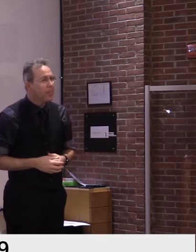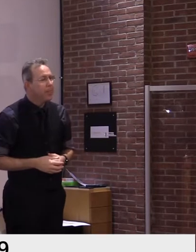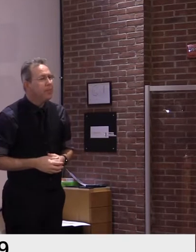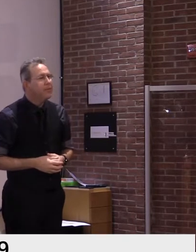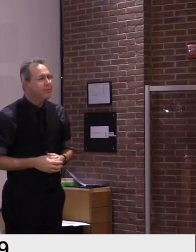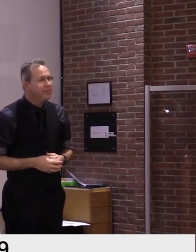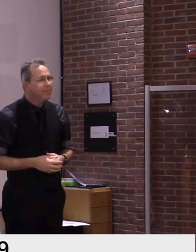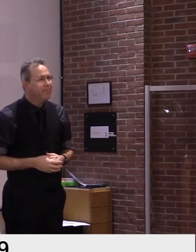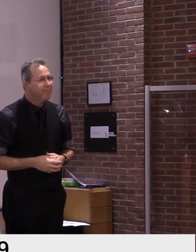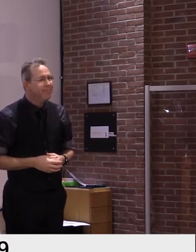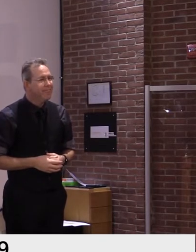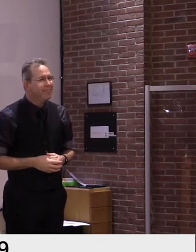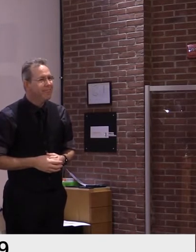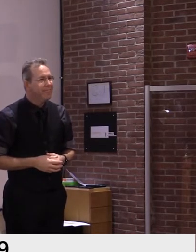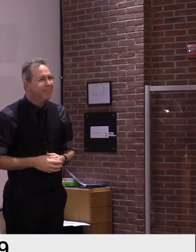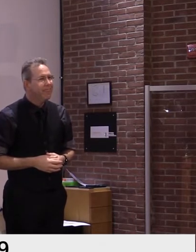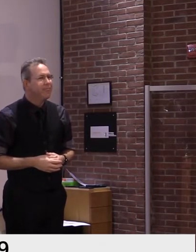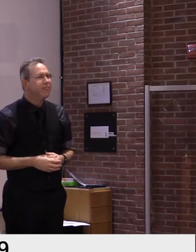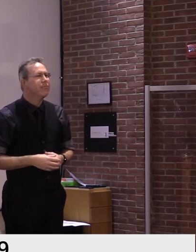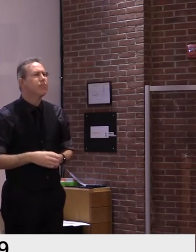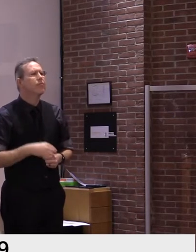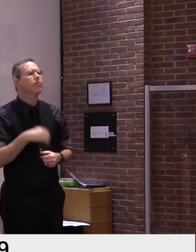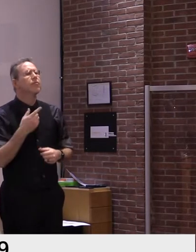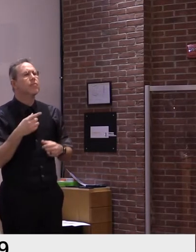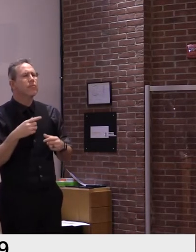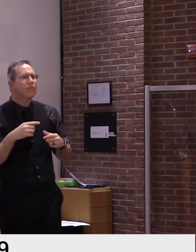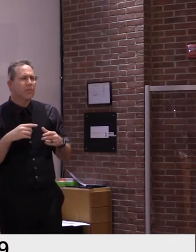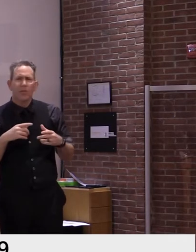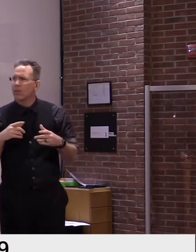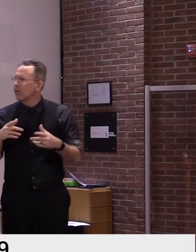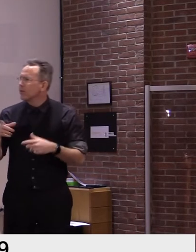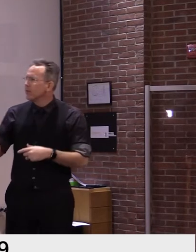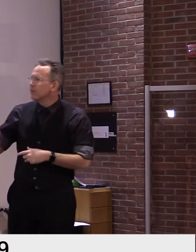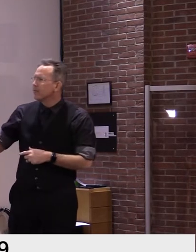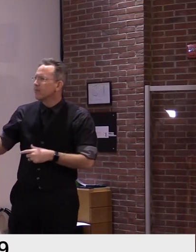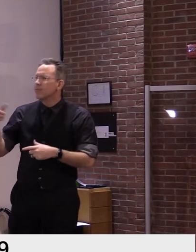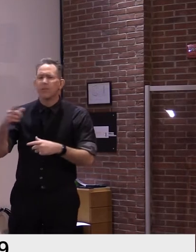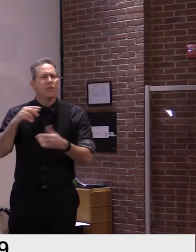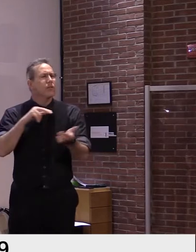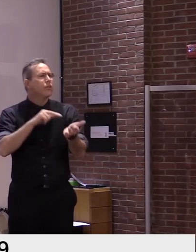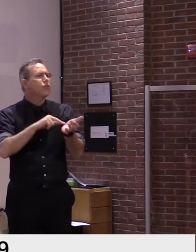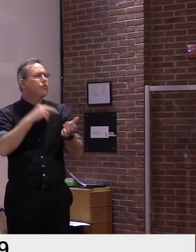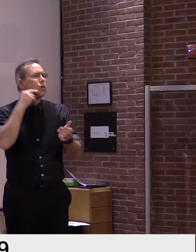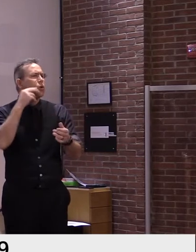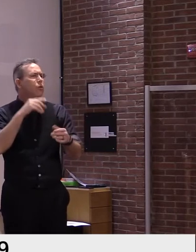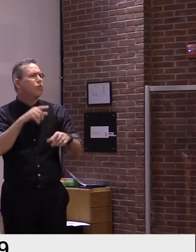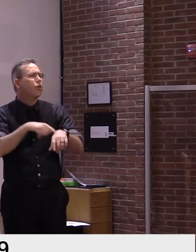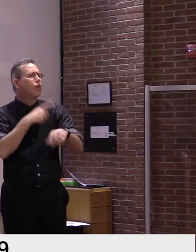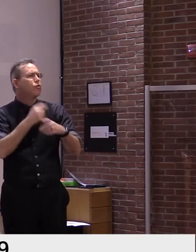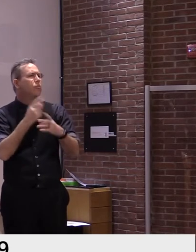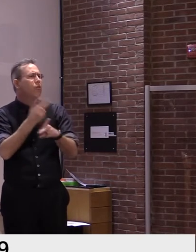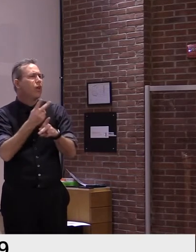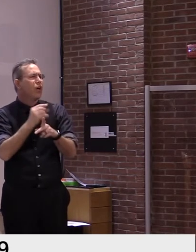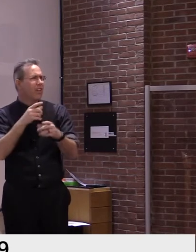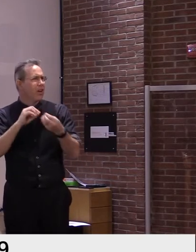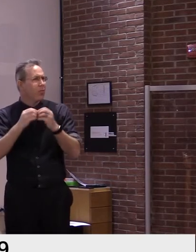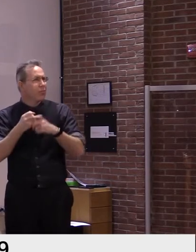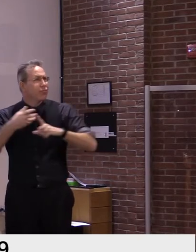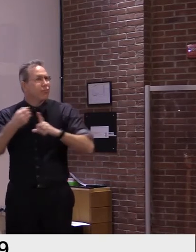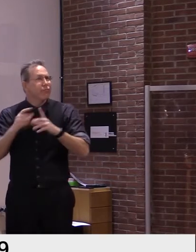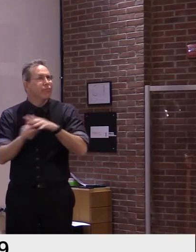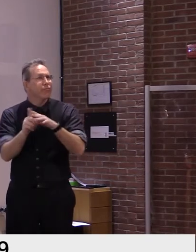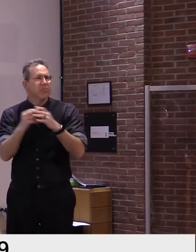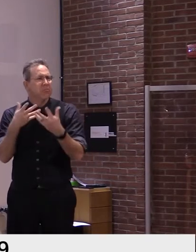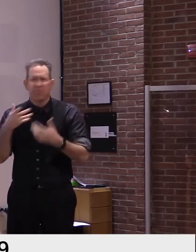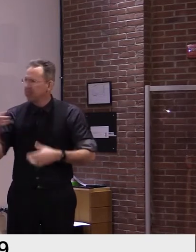6 weeks. Further, the number of active outbreaks in long-term care facilities has decreased down to just 2. And with